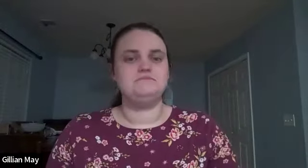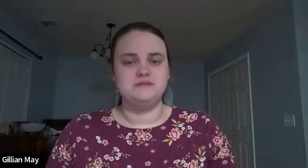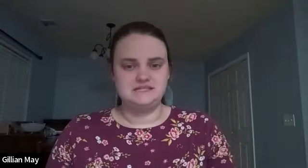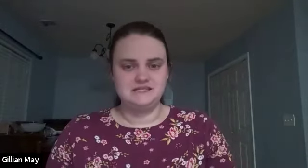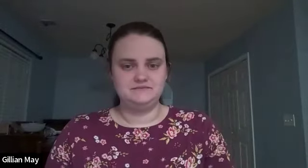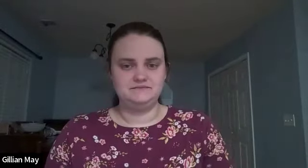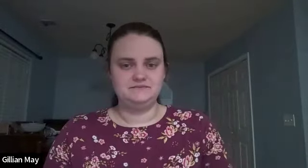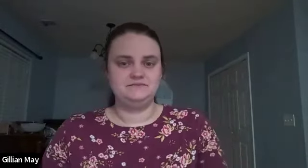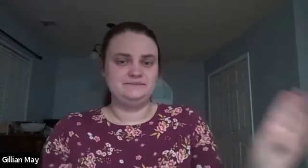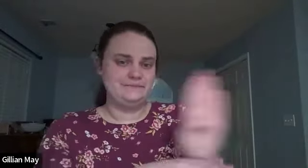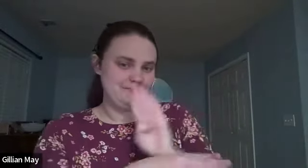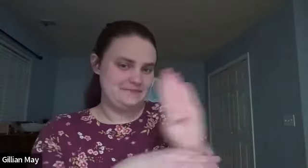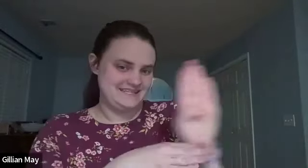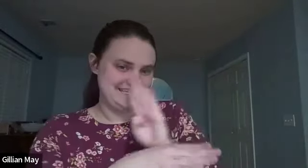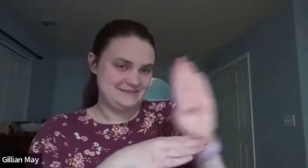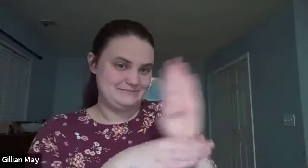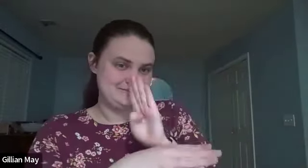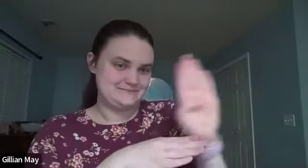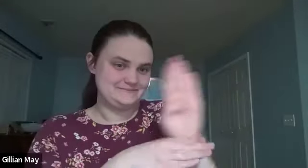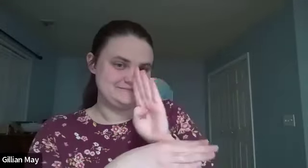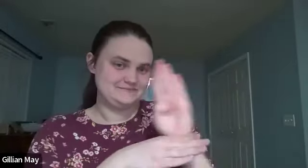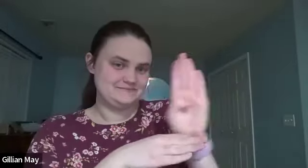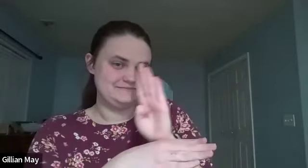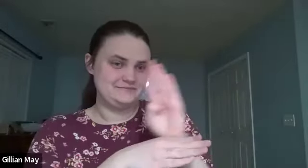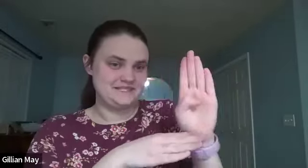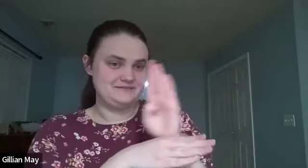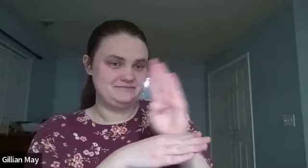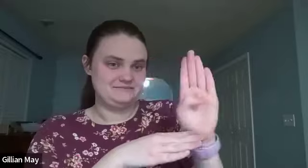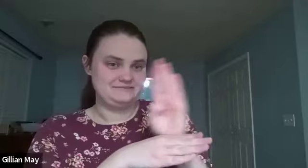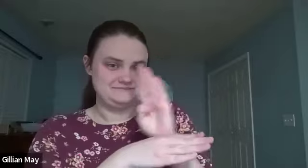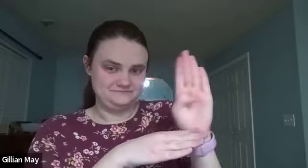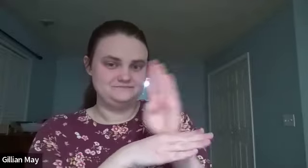then busy, busy, busy.